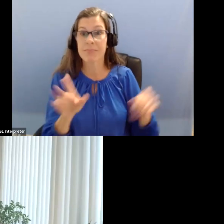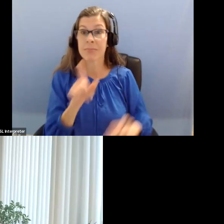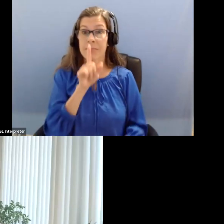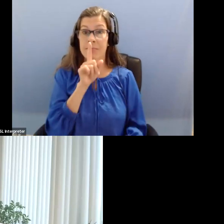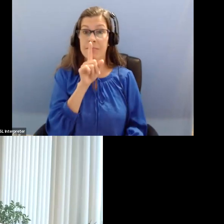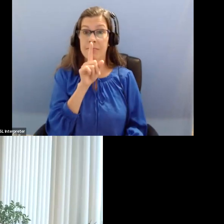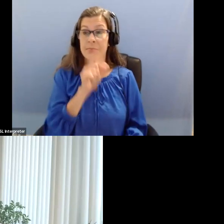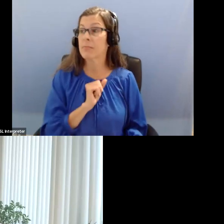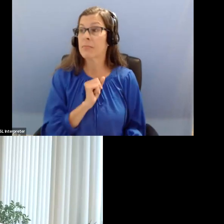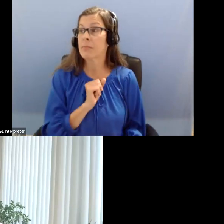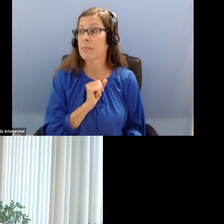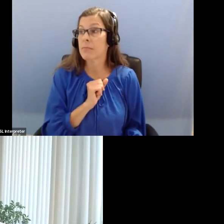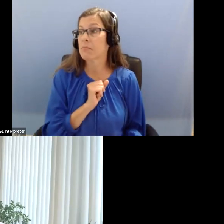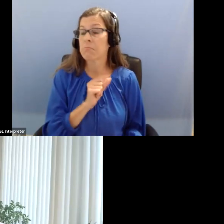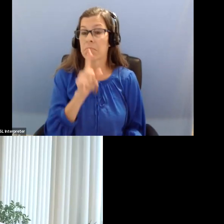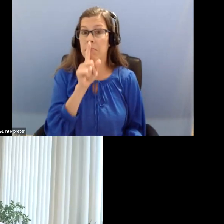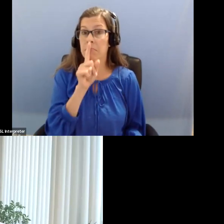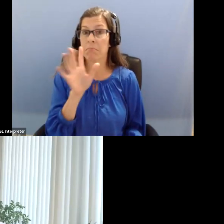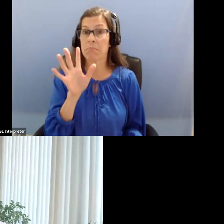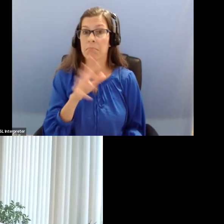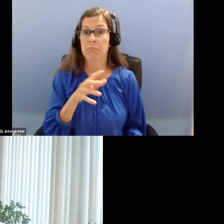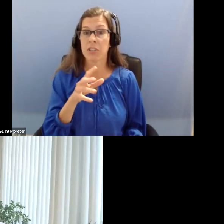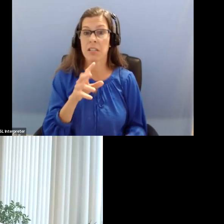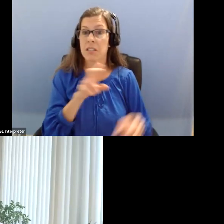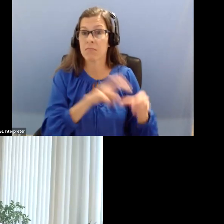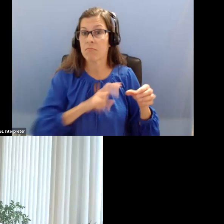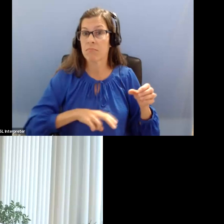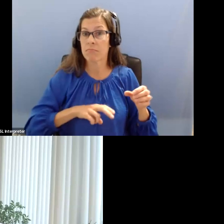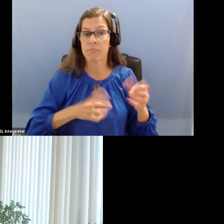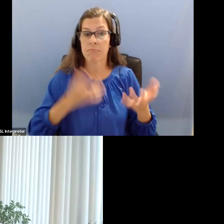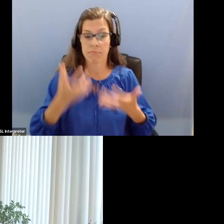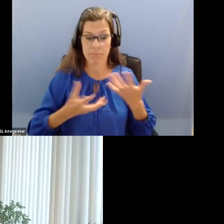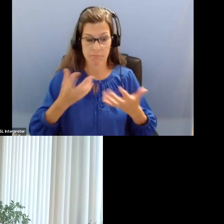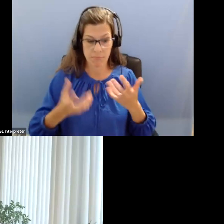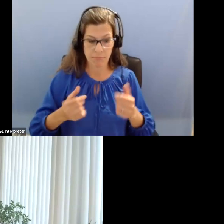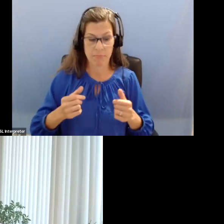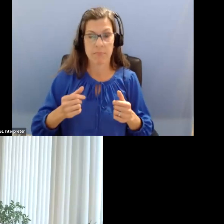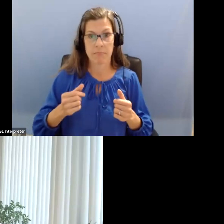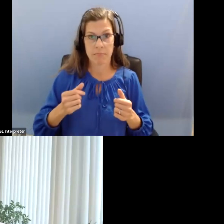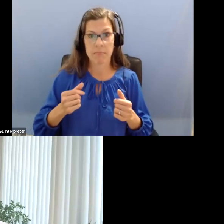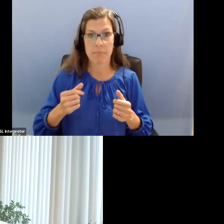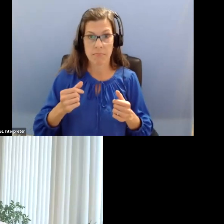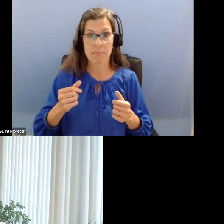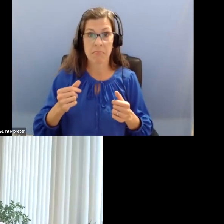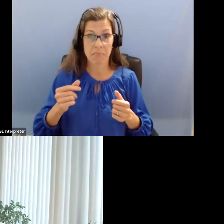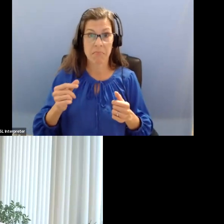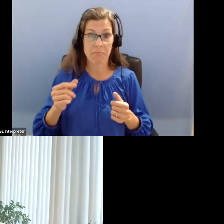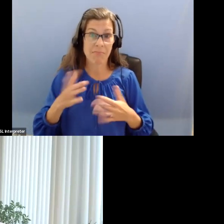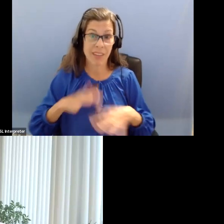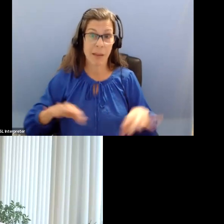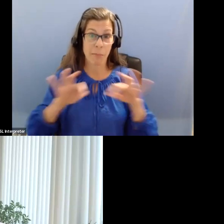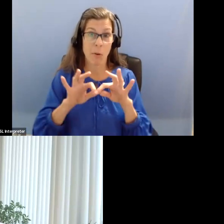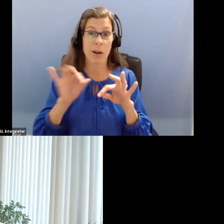easier if we created that space where people can really share honestly how things are being received. And I actually think that